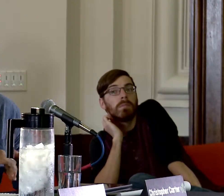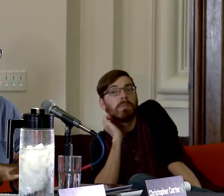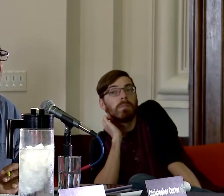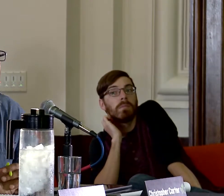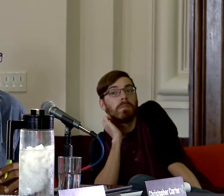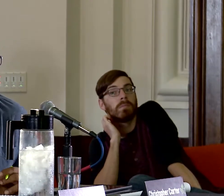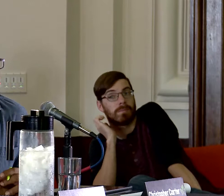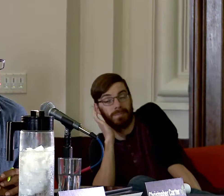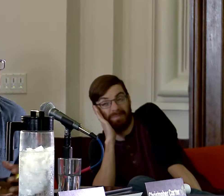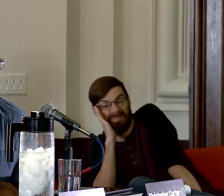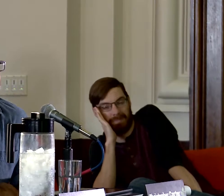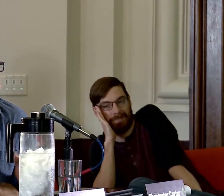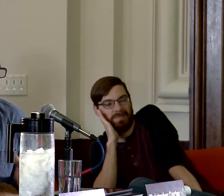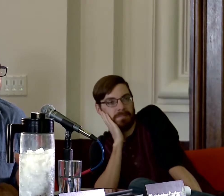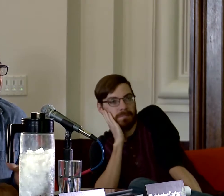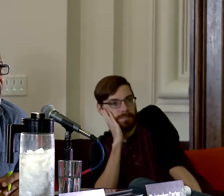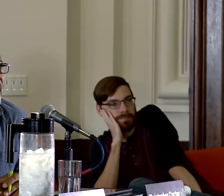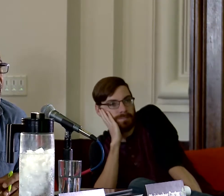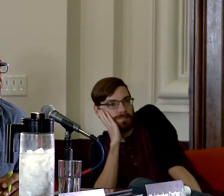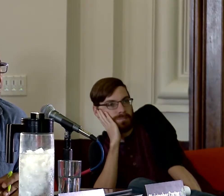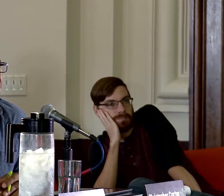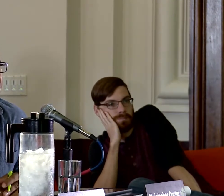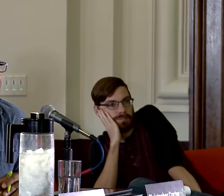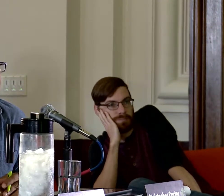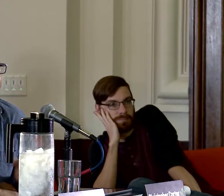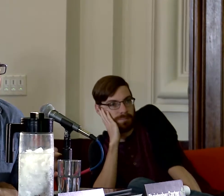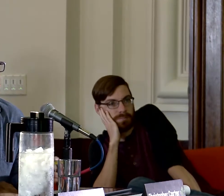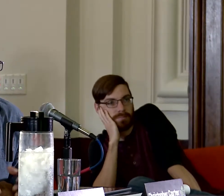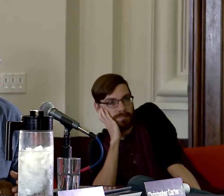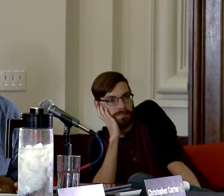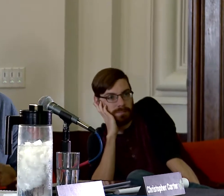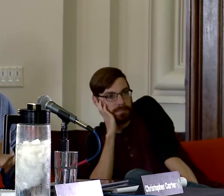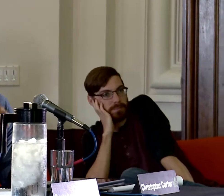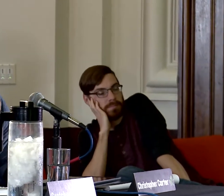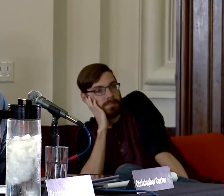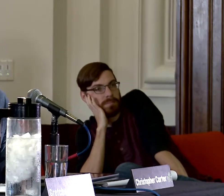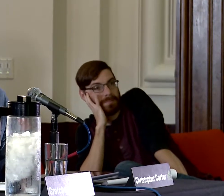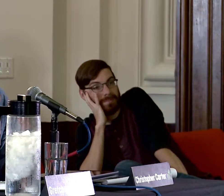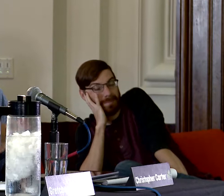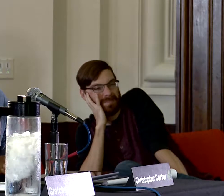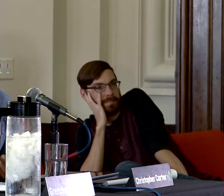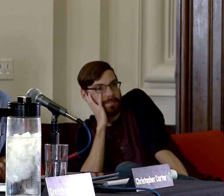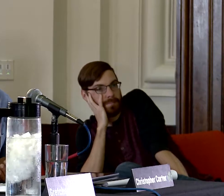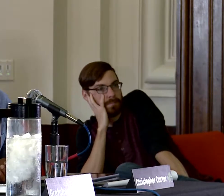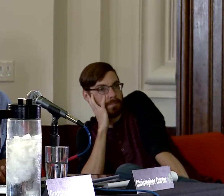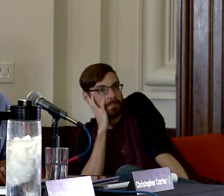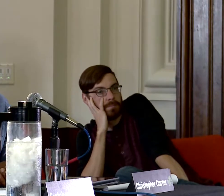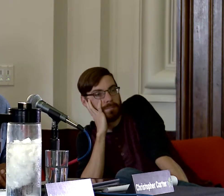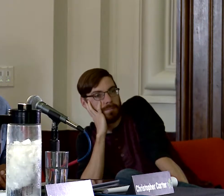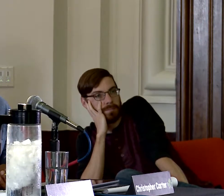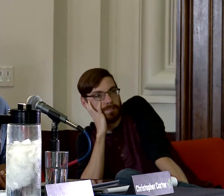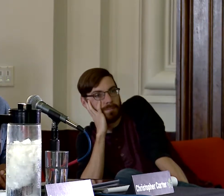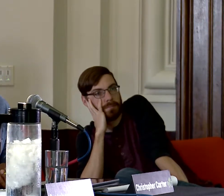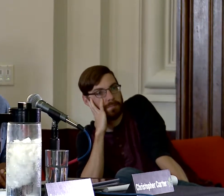materials down in Miami. Are you using used shipping containers? Yep. And So retrofitting them? yeah, so we're just buying used new shipping